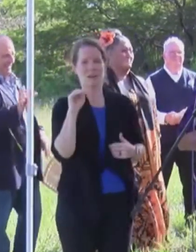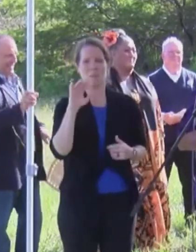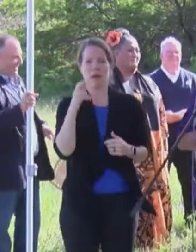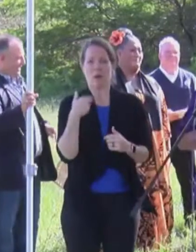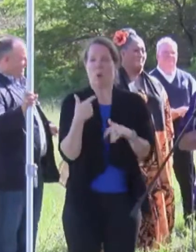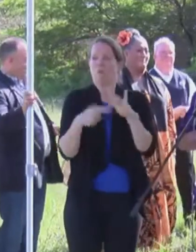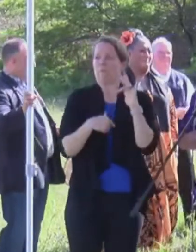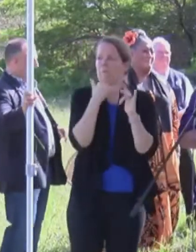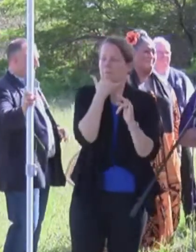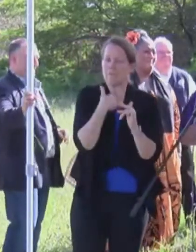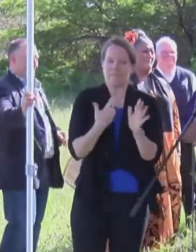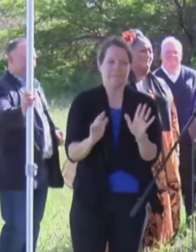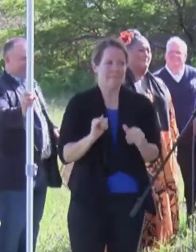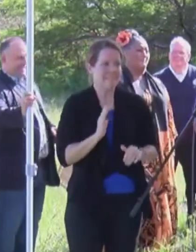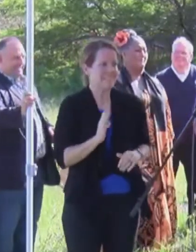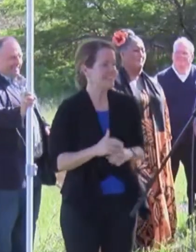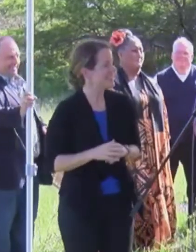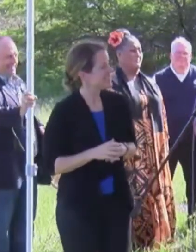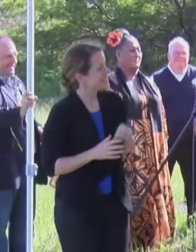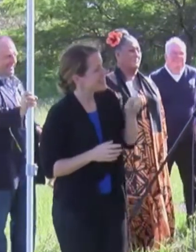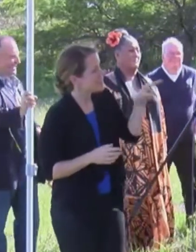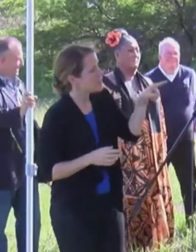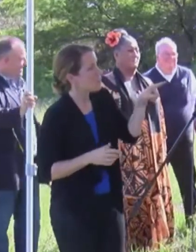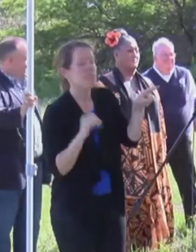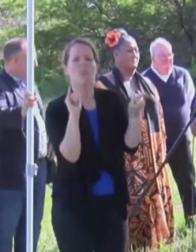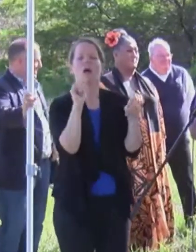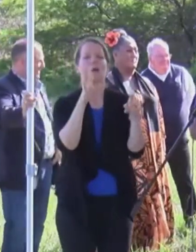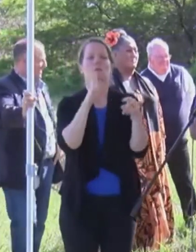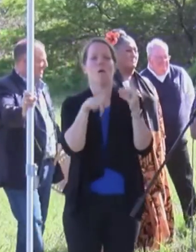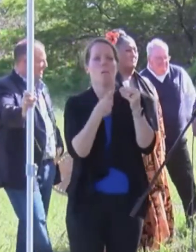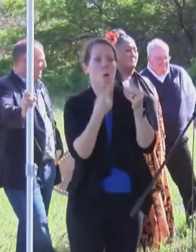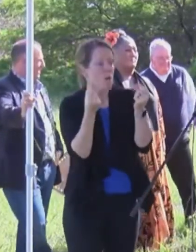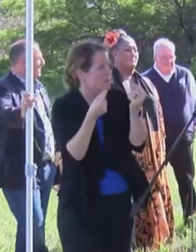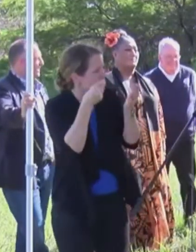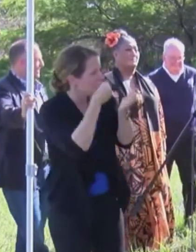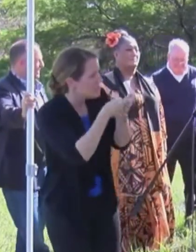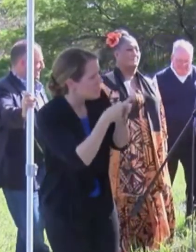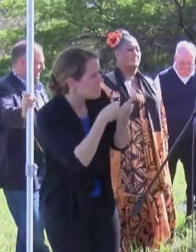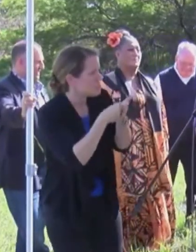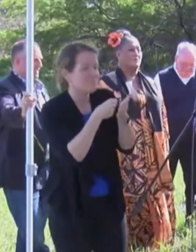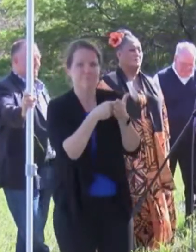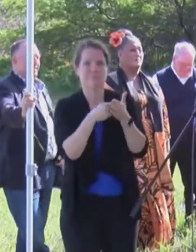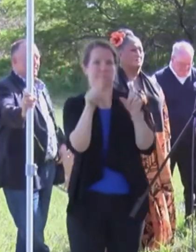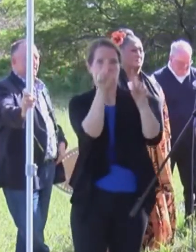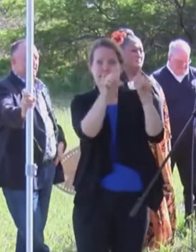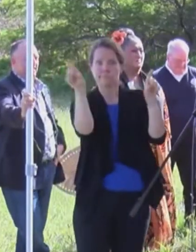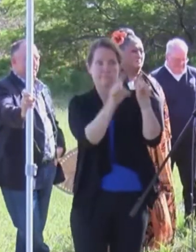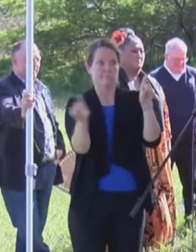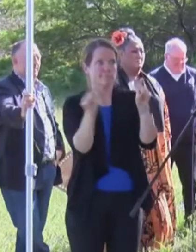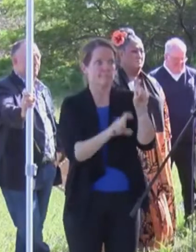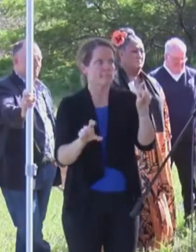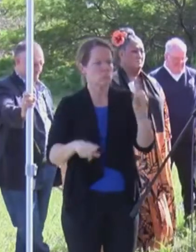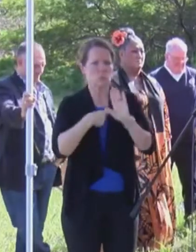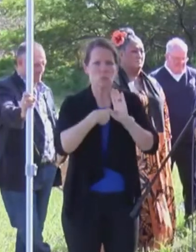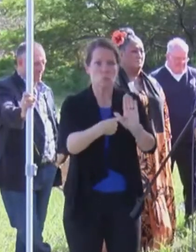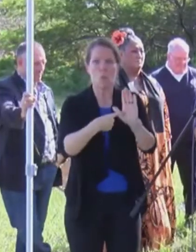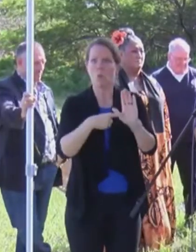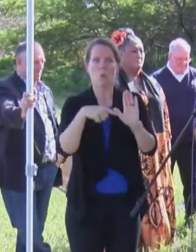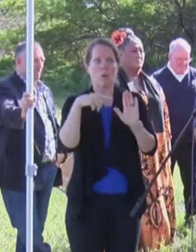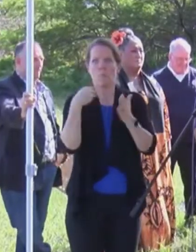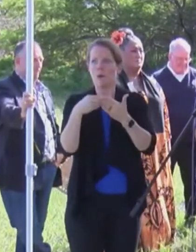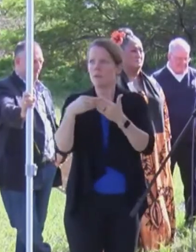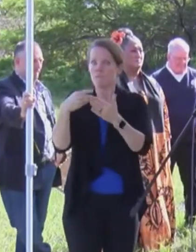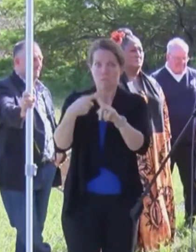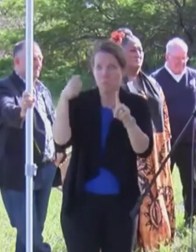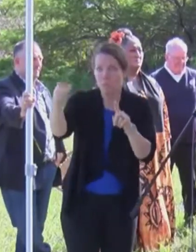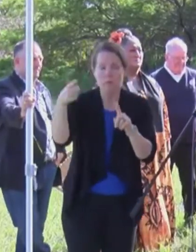You want to come explain the funding slide? So this is essentially what's going on right now is everyone's throwing some money in and focusing those resources on